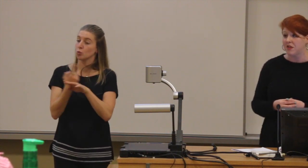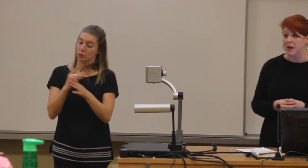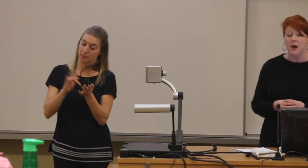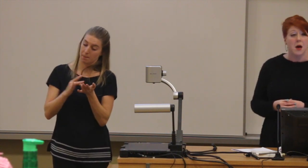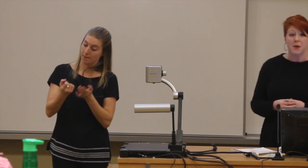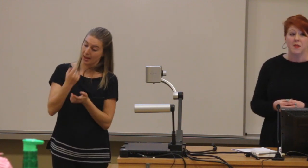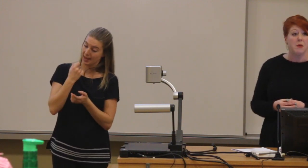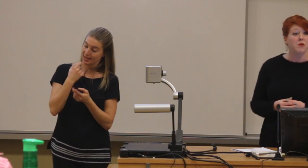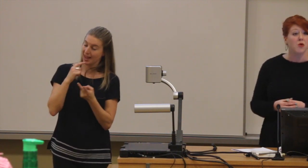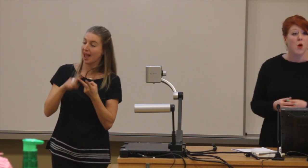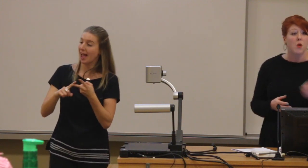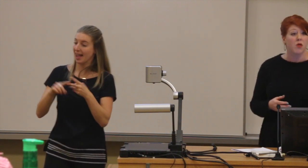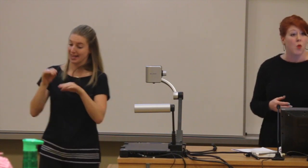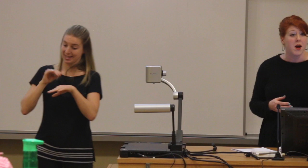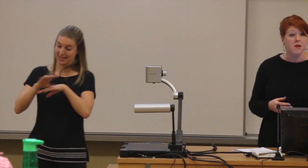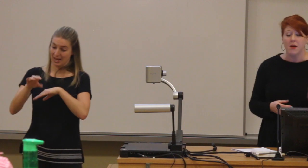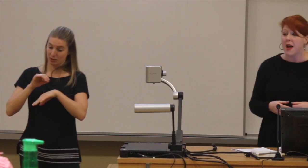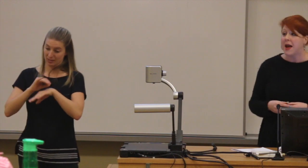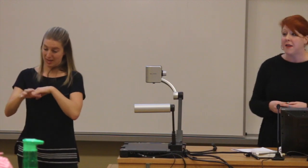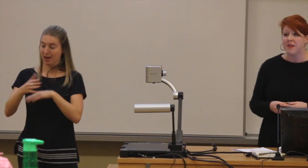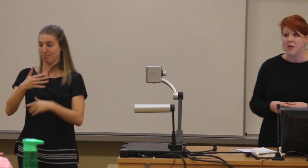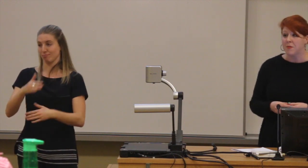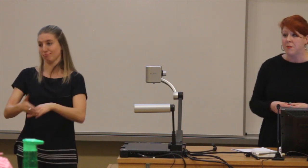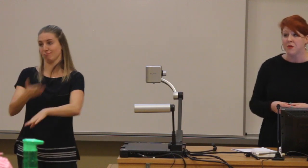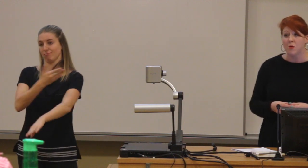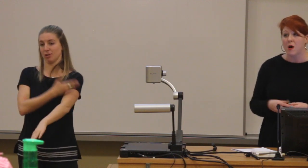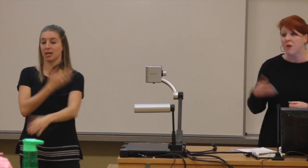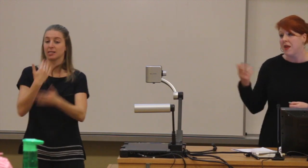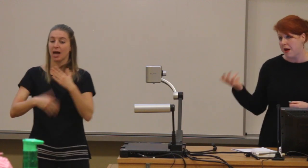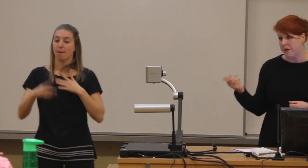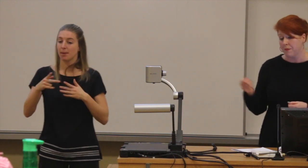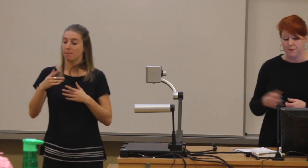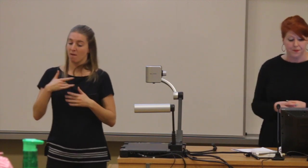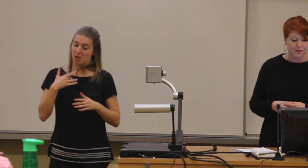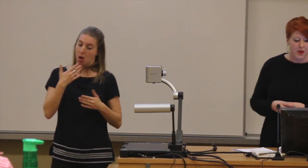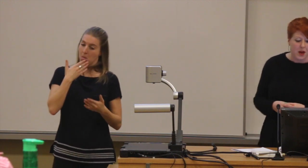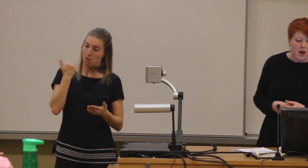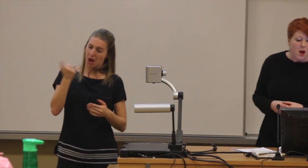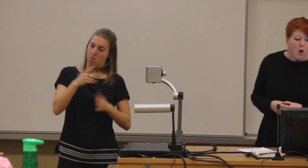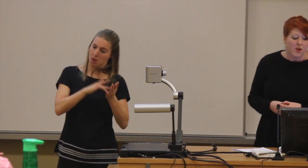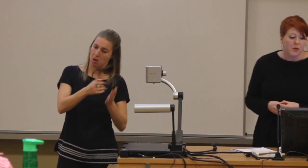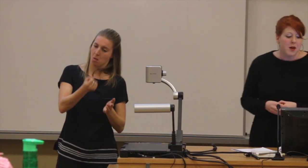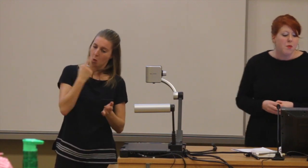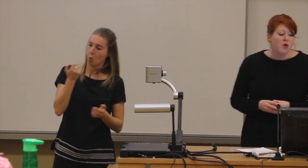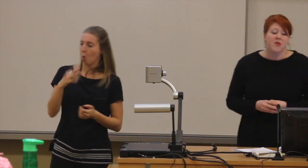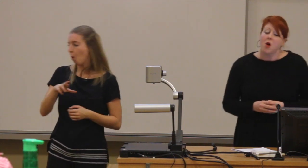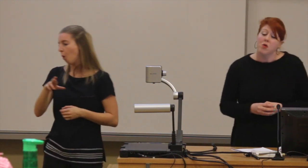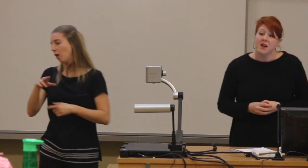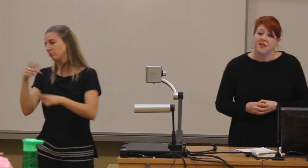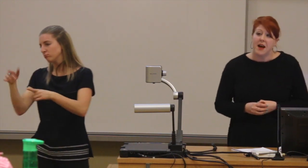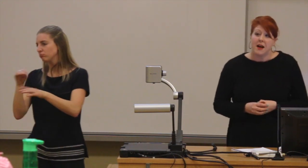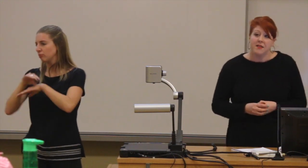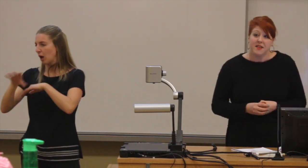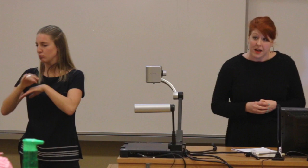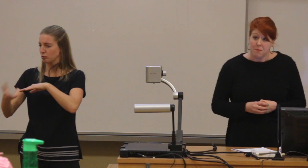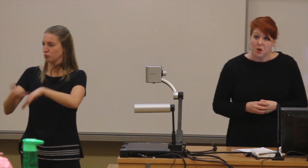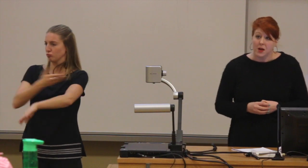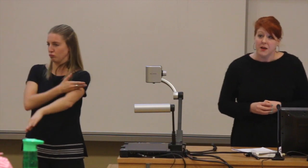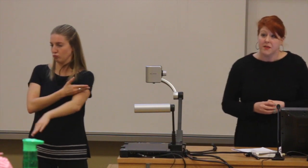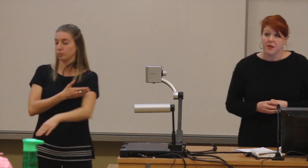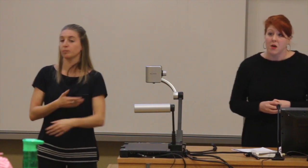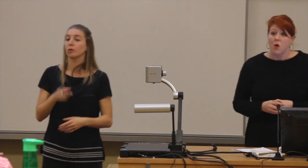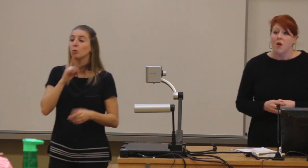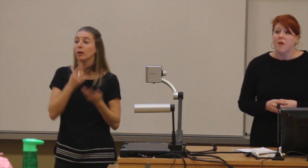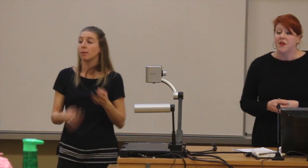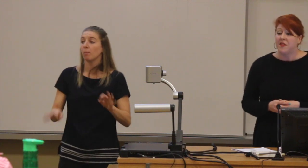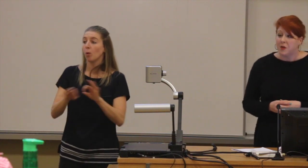and counseling. But some people do well with one, and other people do well with the other. What's really important to note is that second